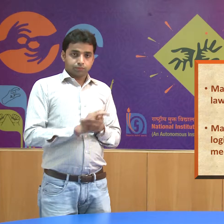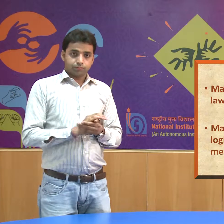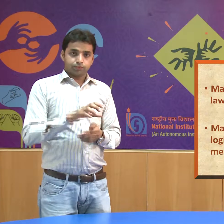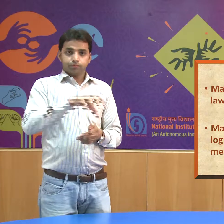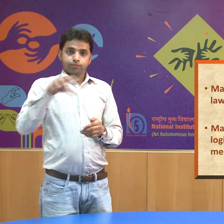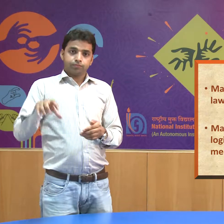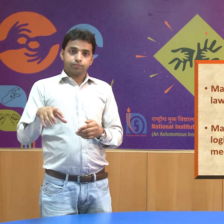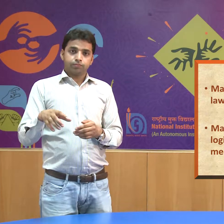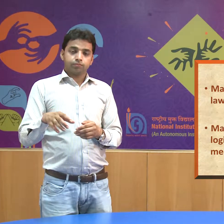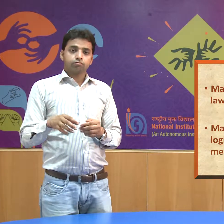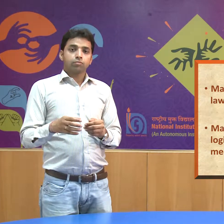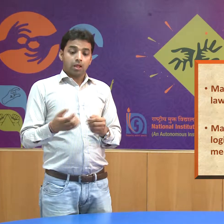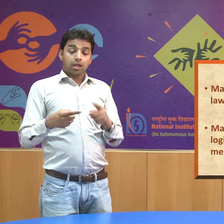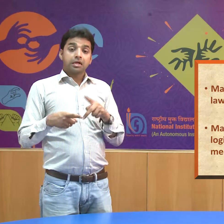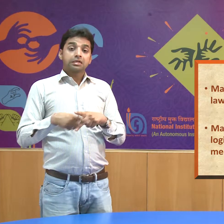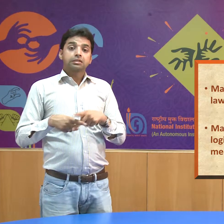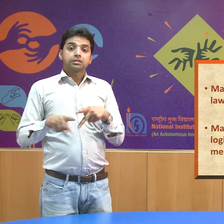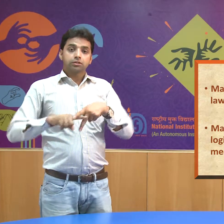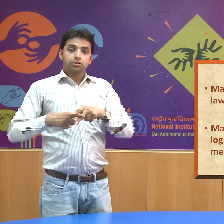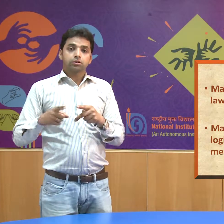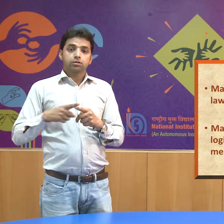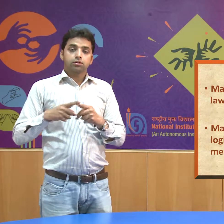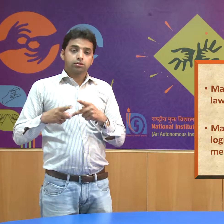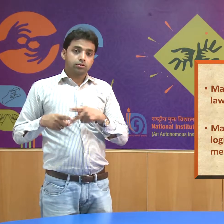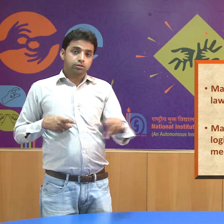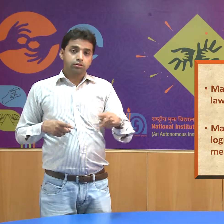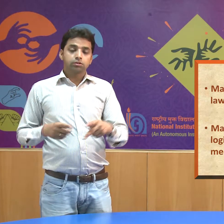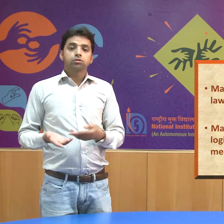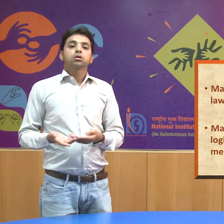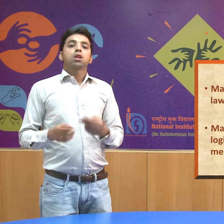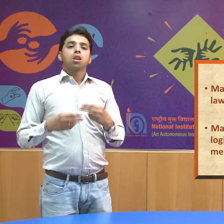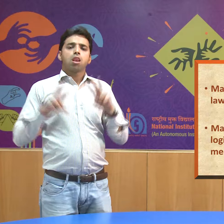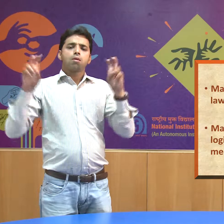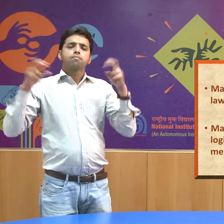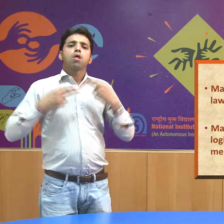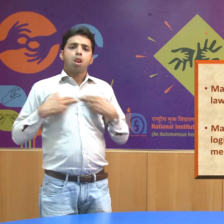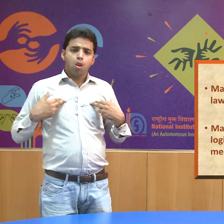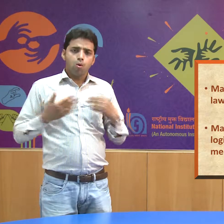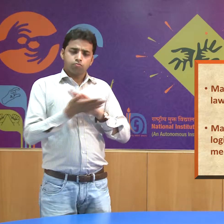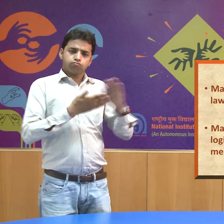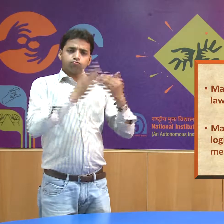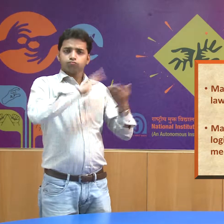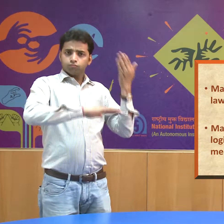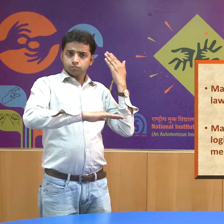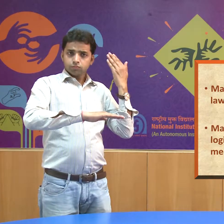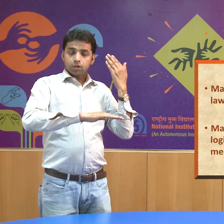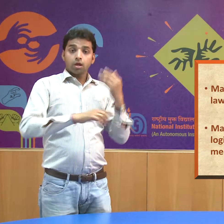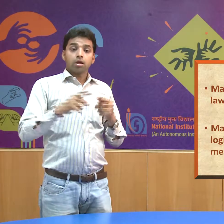or traditional subjects like law, history, and literature,